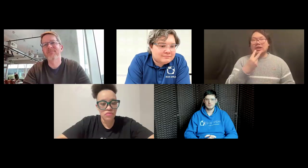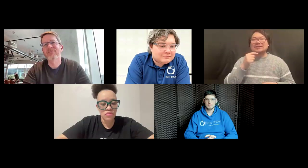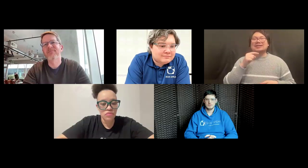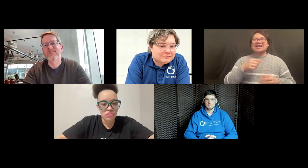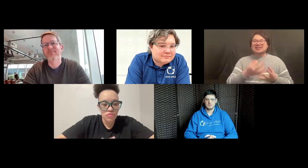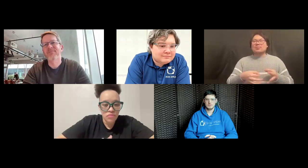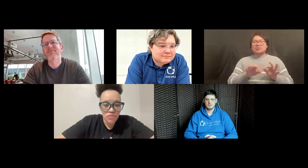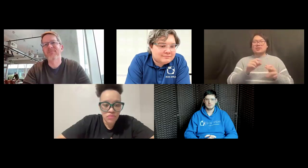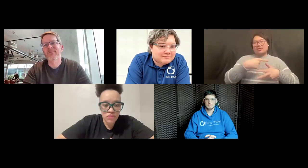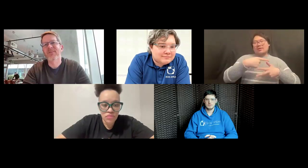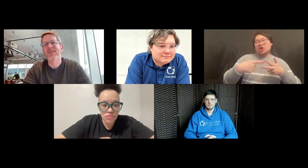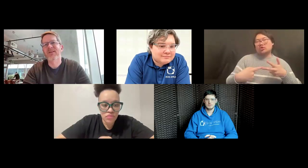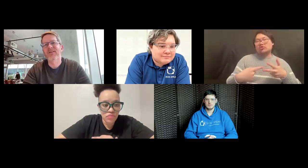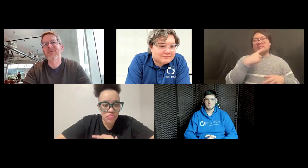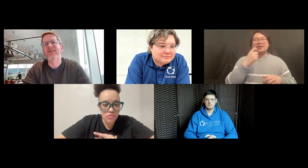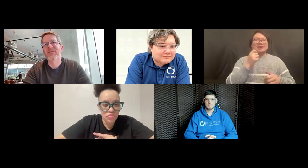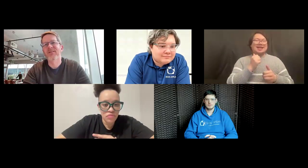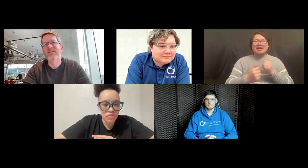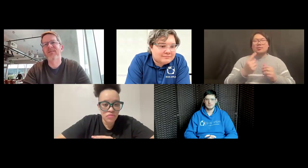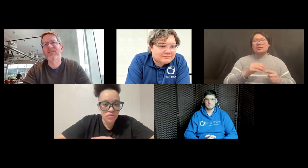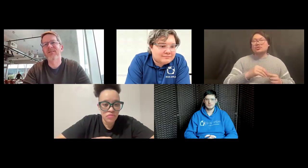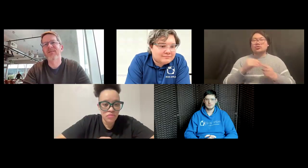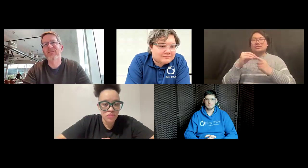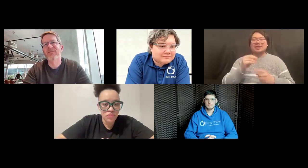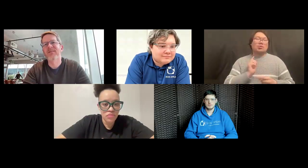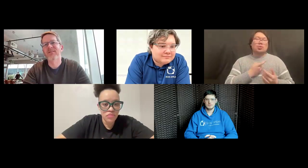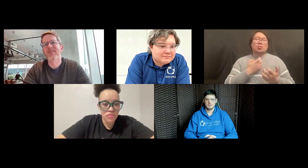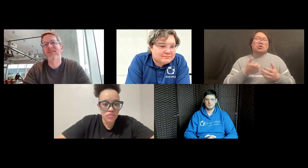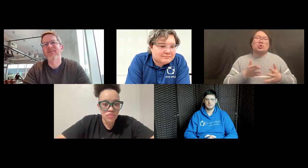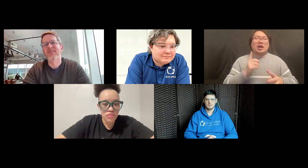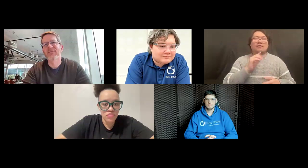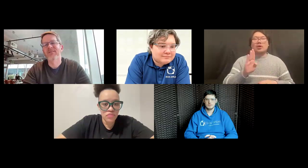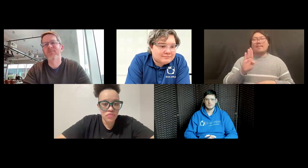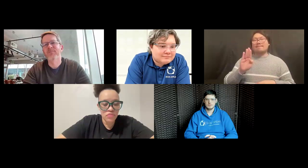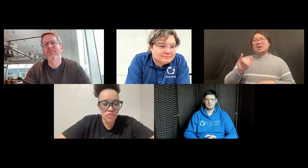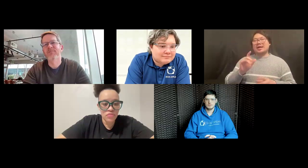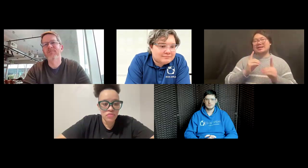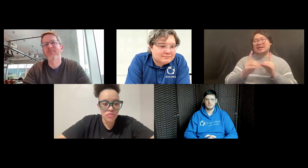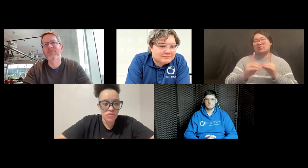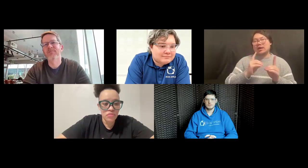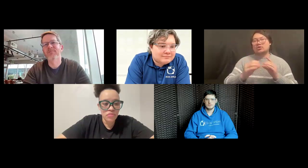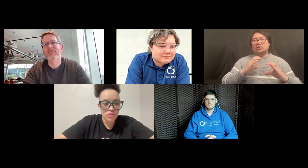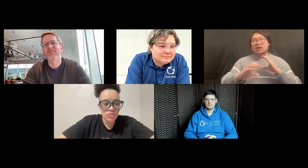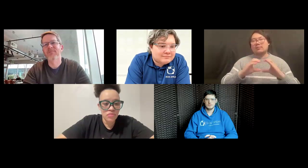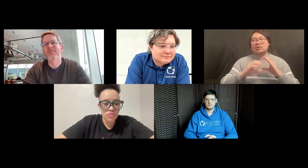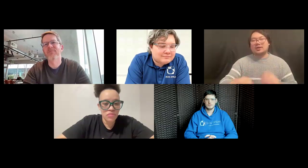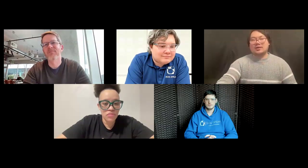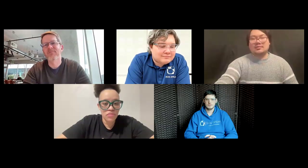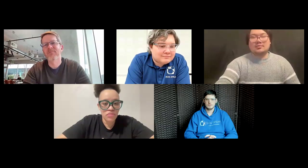able to sign whatever they were articulating verbally. And so those are the three focus areas. And so we